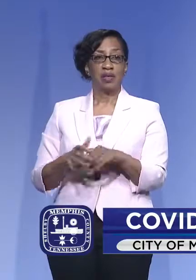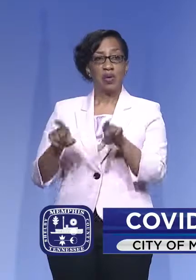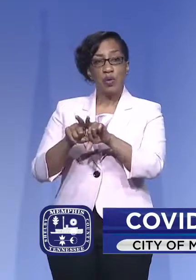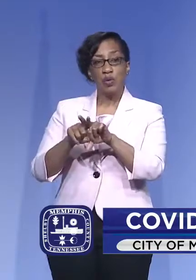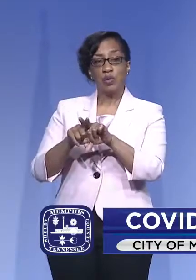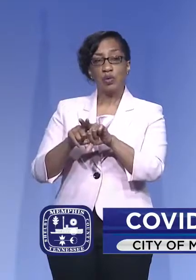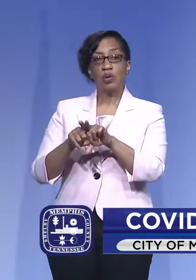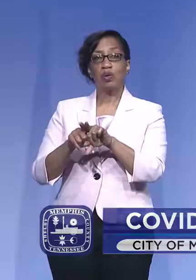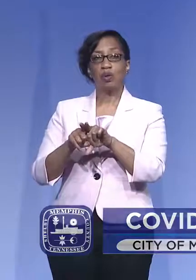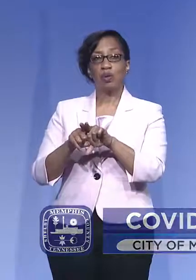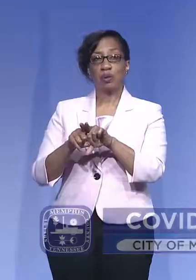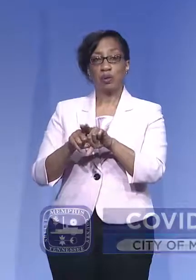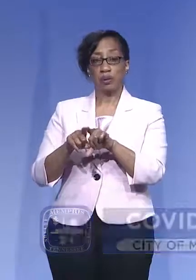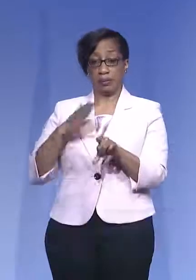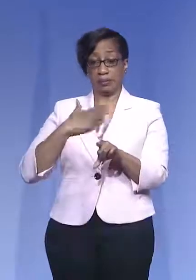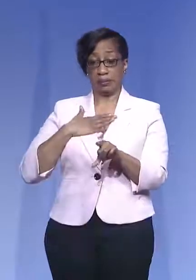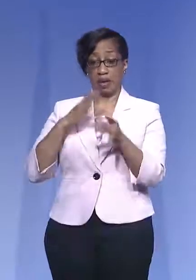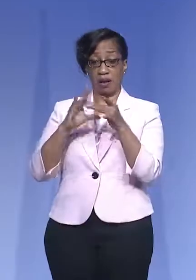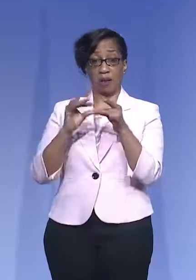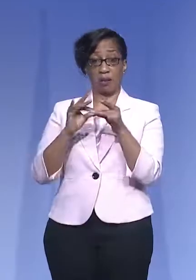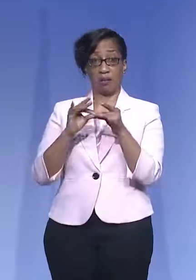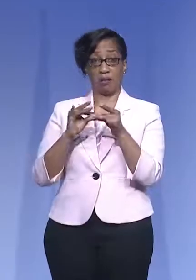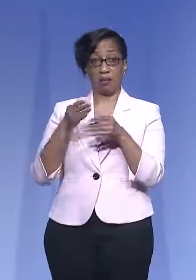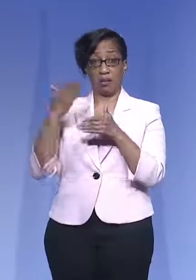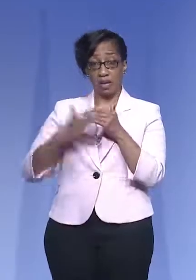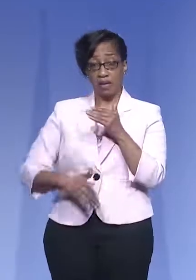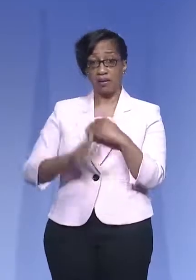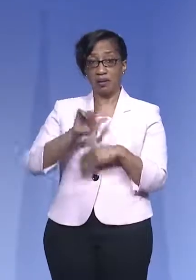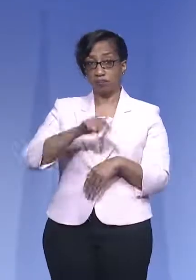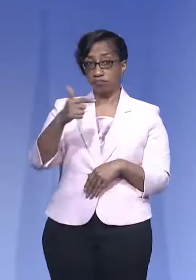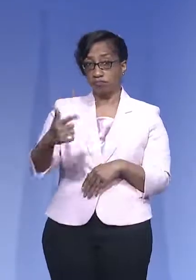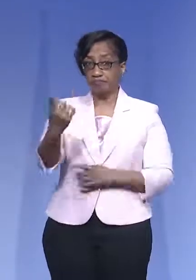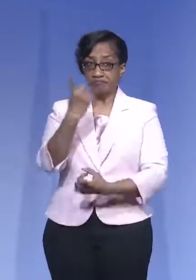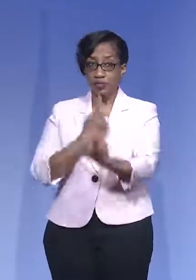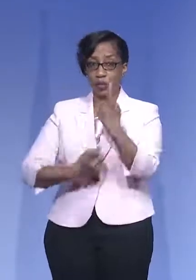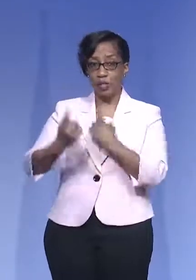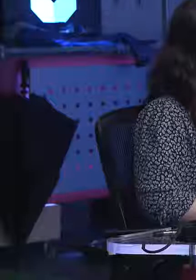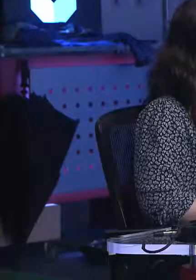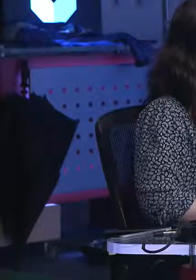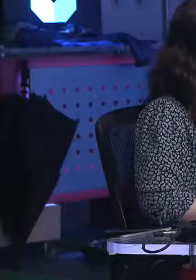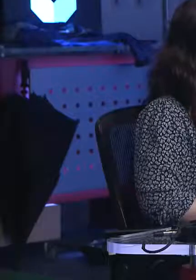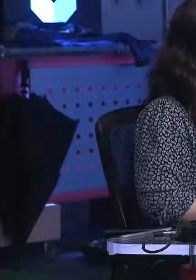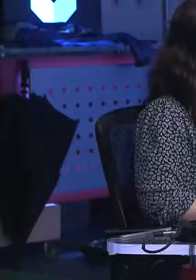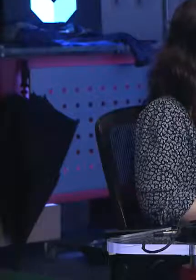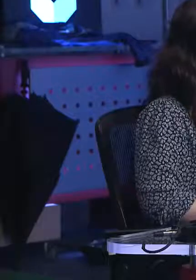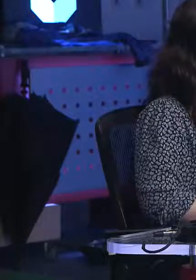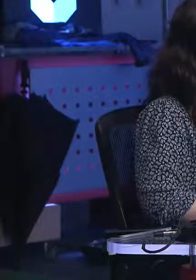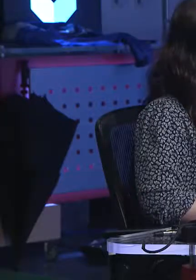With that, I will conclude my comments and turn it over to you for any questions you might have.